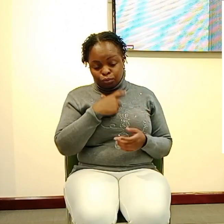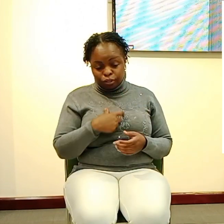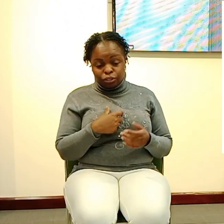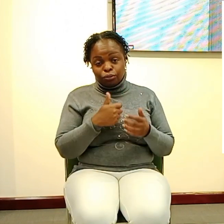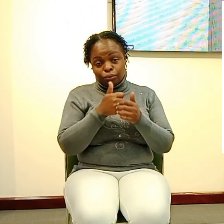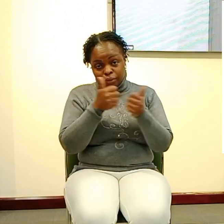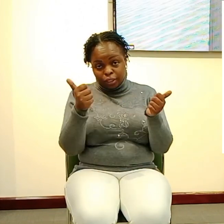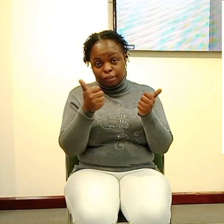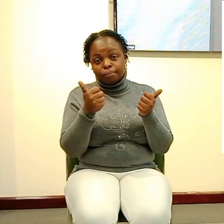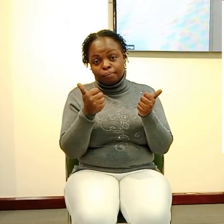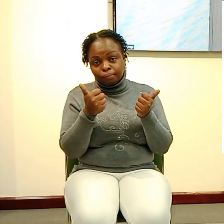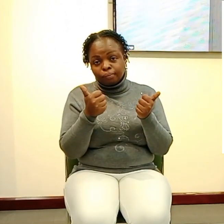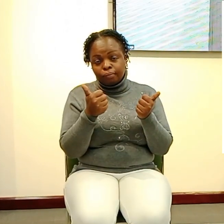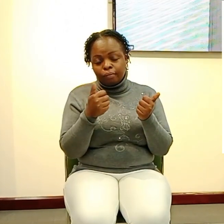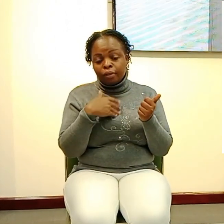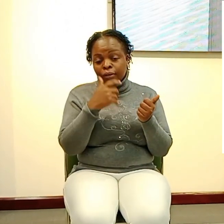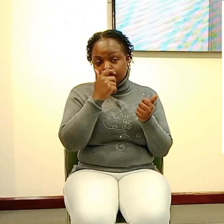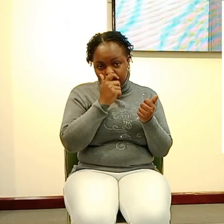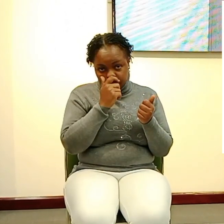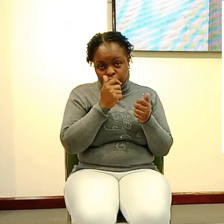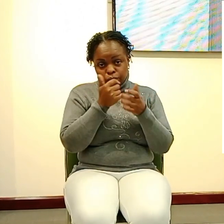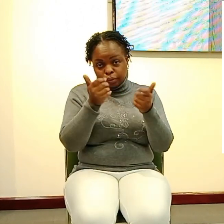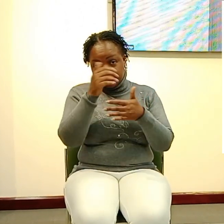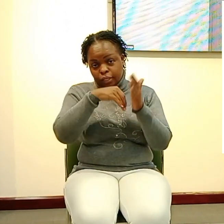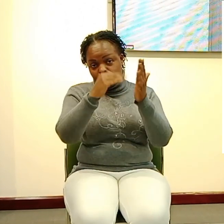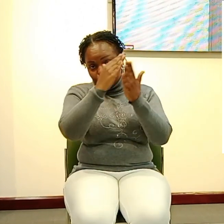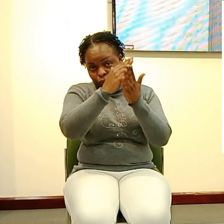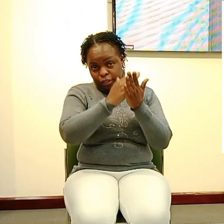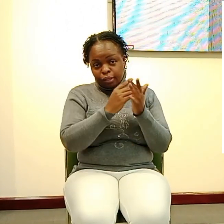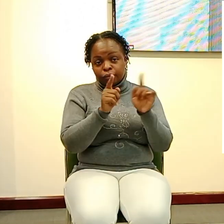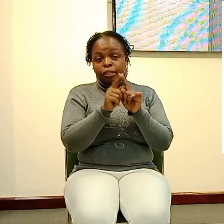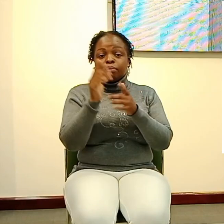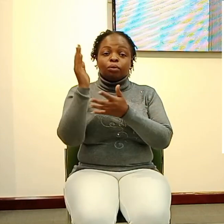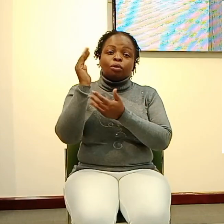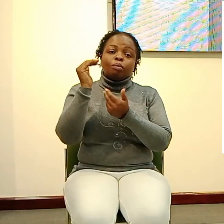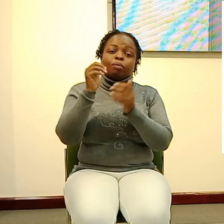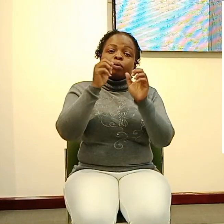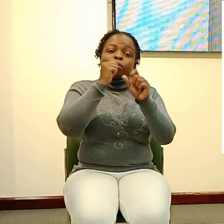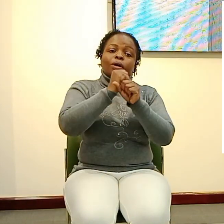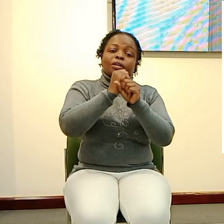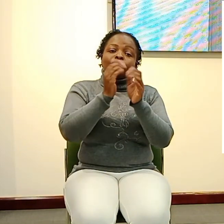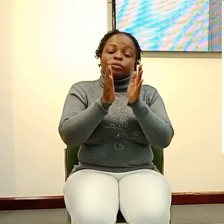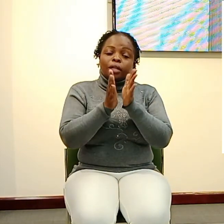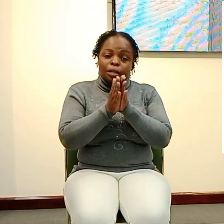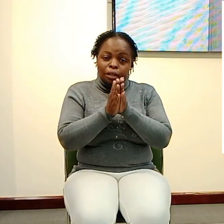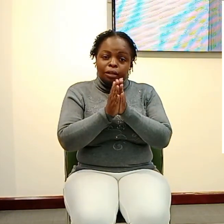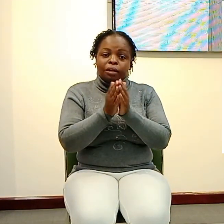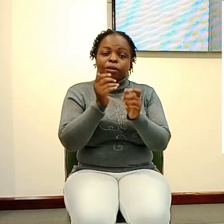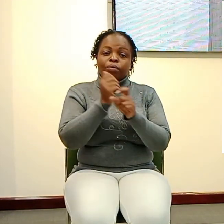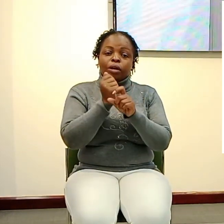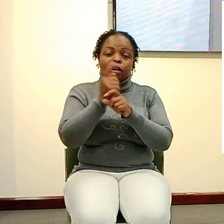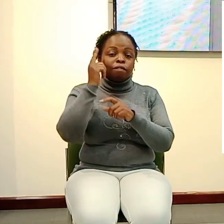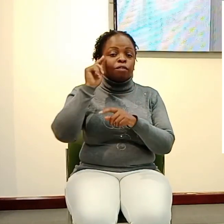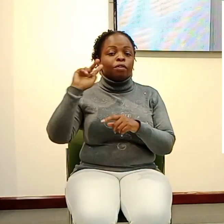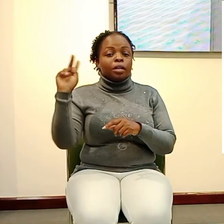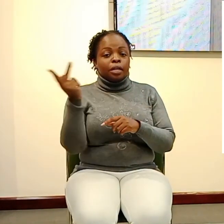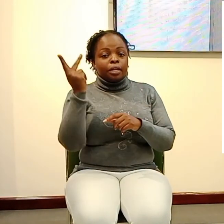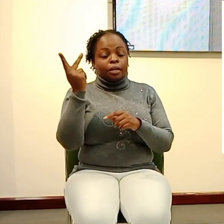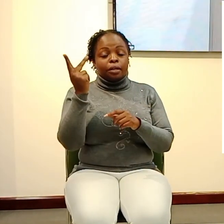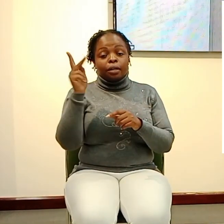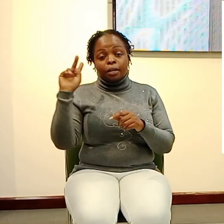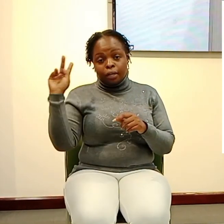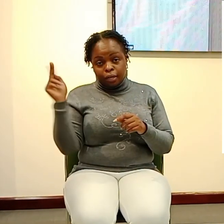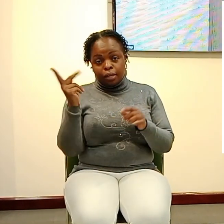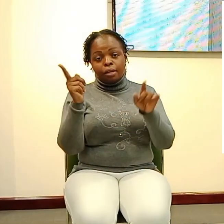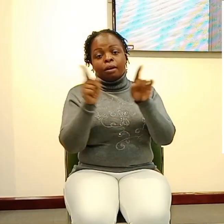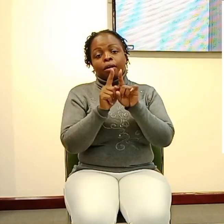well. I wish you well in the program, and I hope we will work together and work for Kenya and Kenya